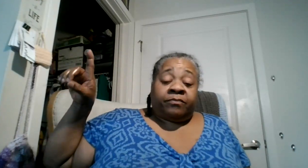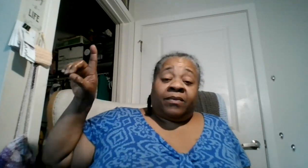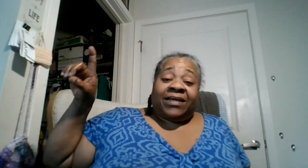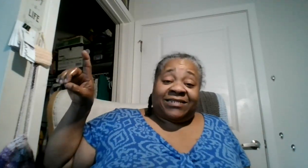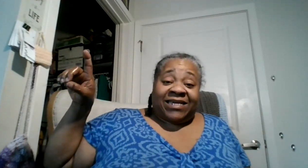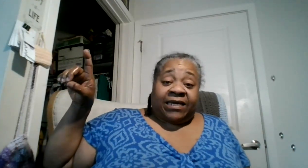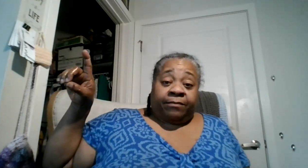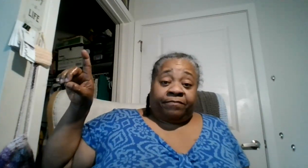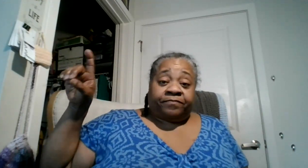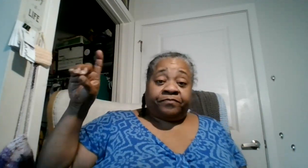D.